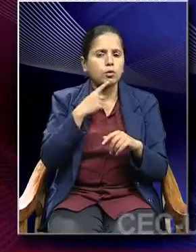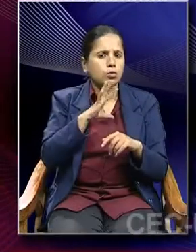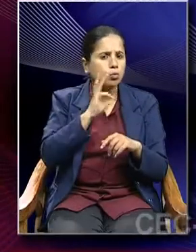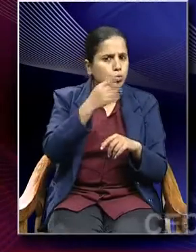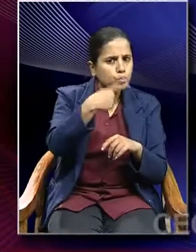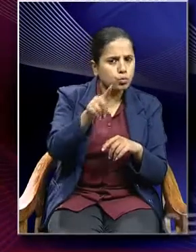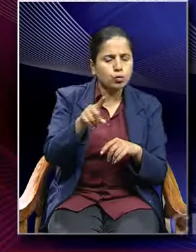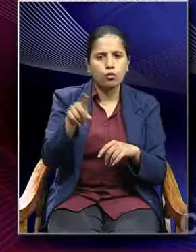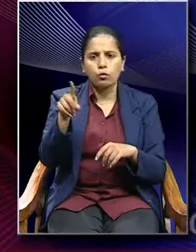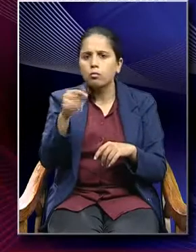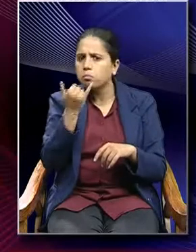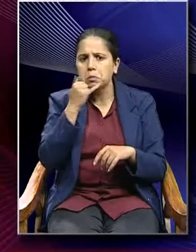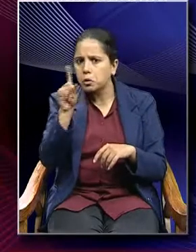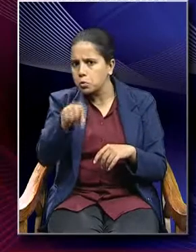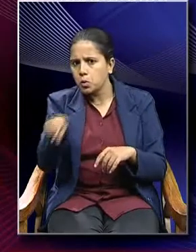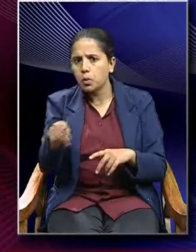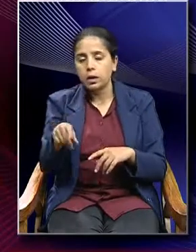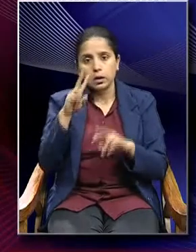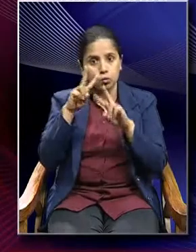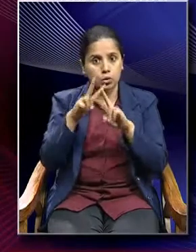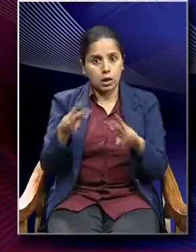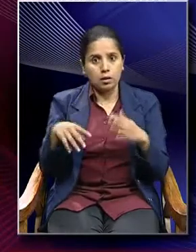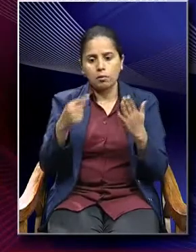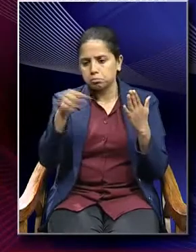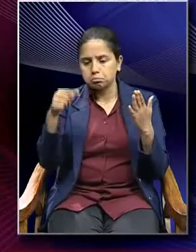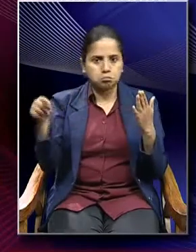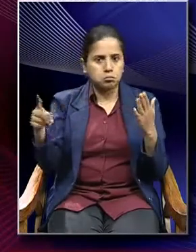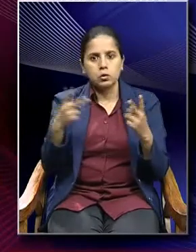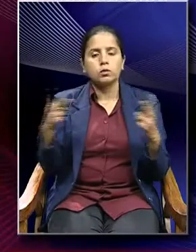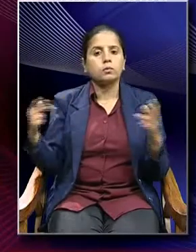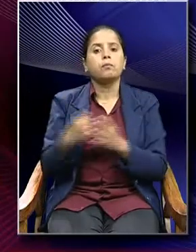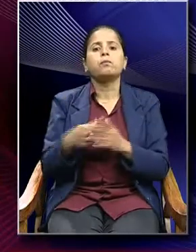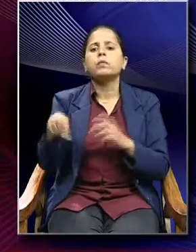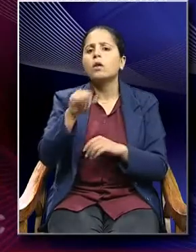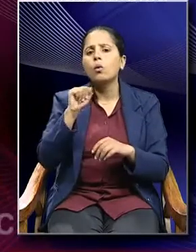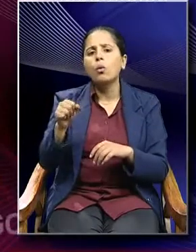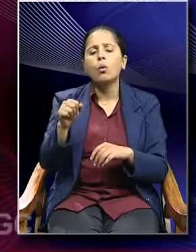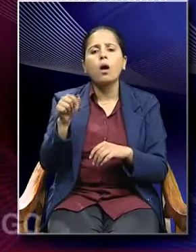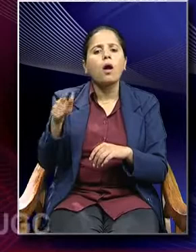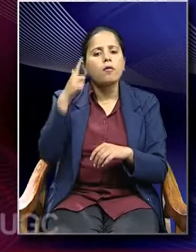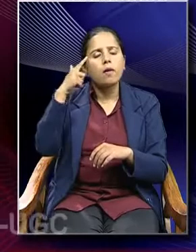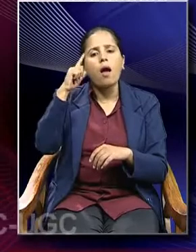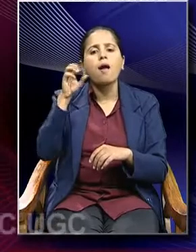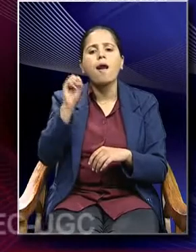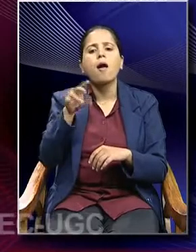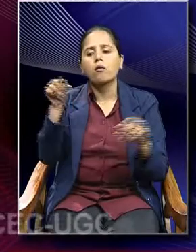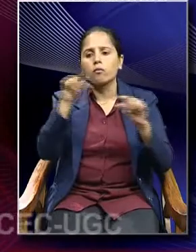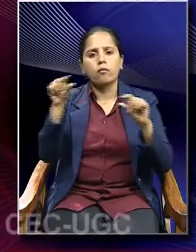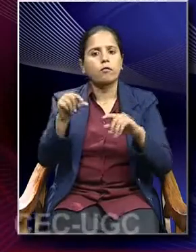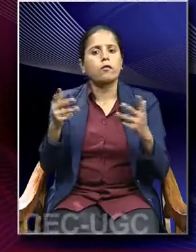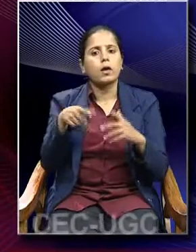after the research has been carried out. And therefore, what was the hypothesis here? It would enable